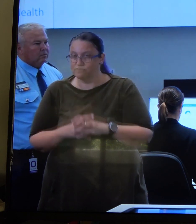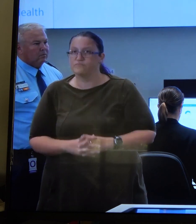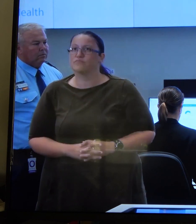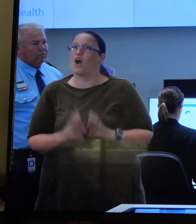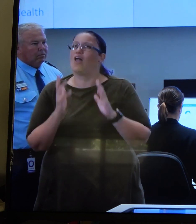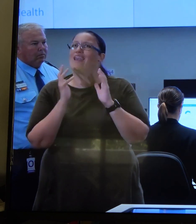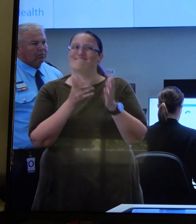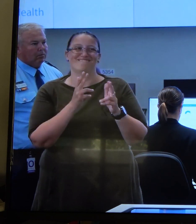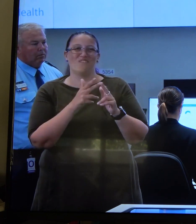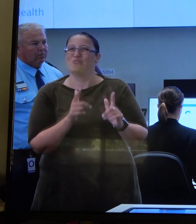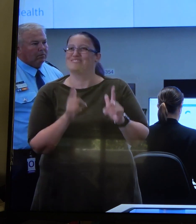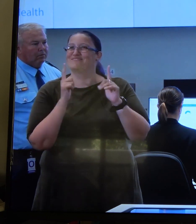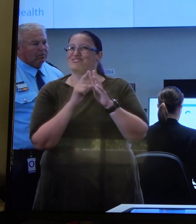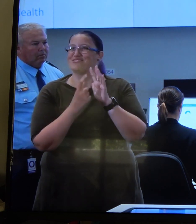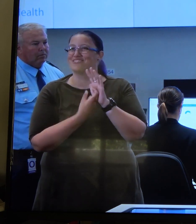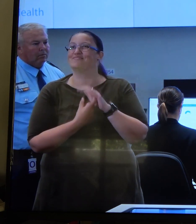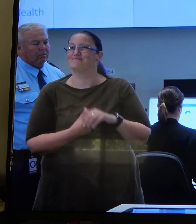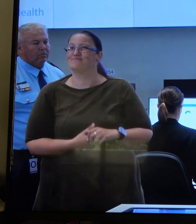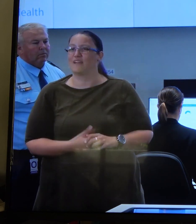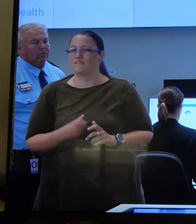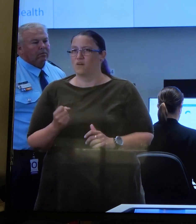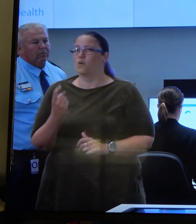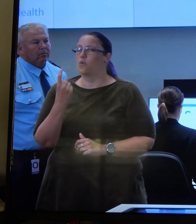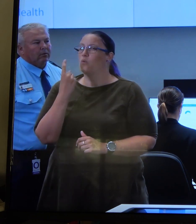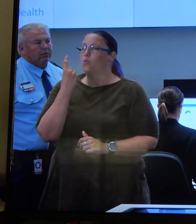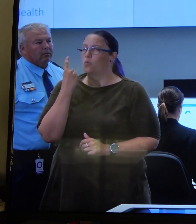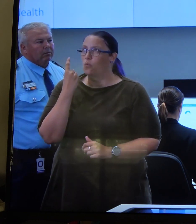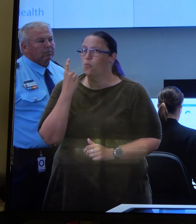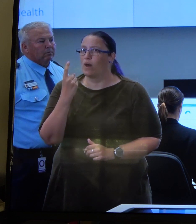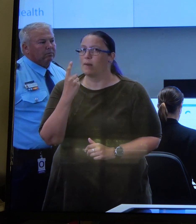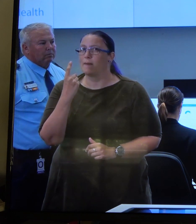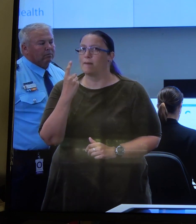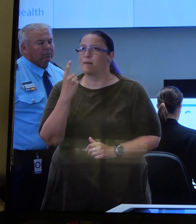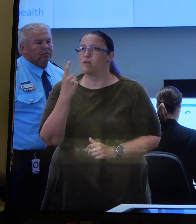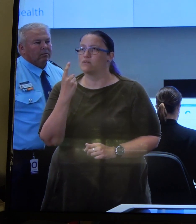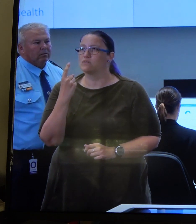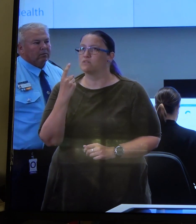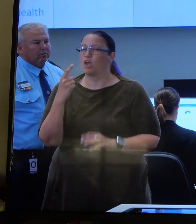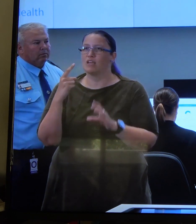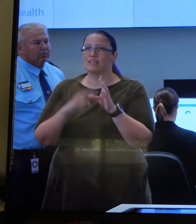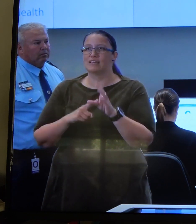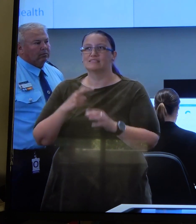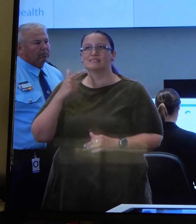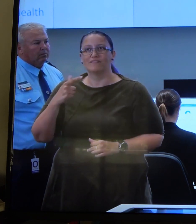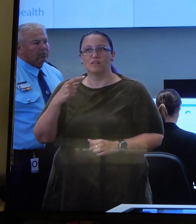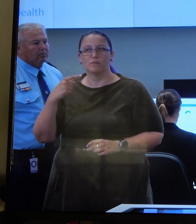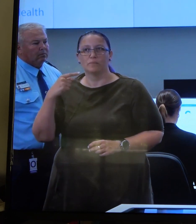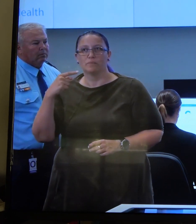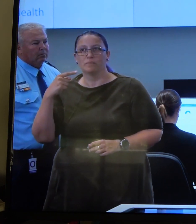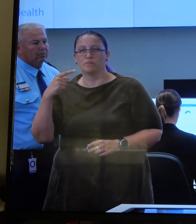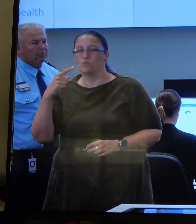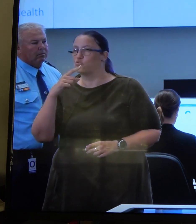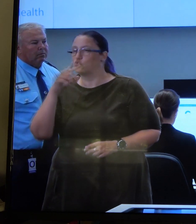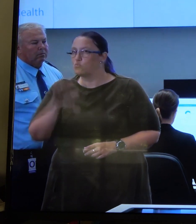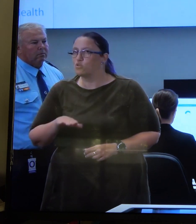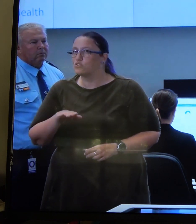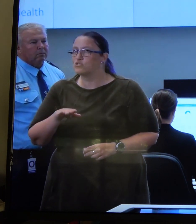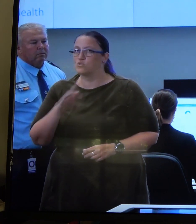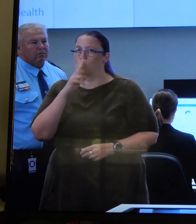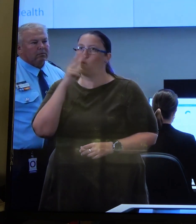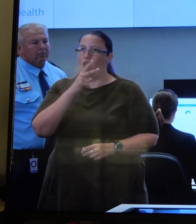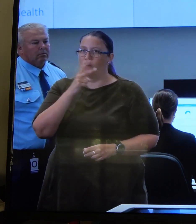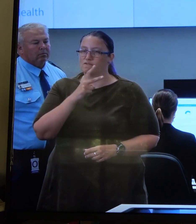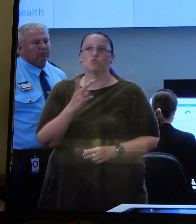I'll let the Chief Health Officer answer that, but we did have one Year 7 child who was 12, we had 2 Year